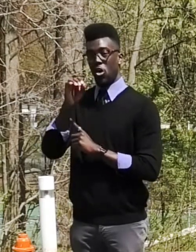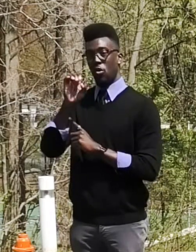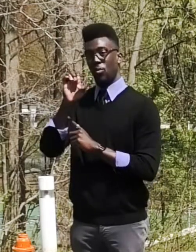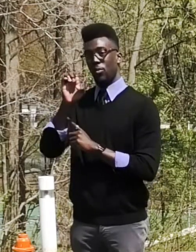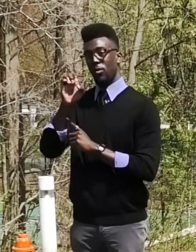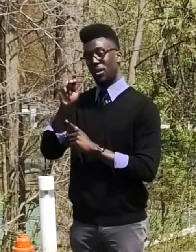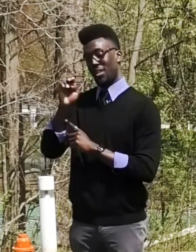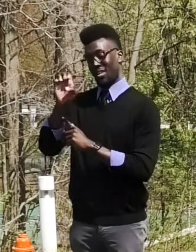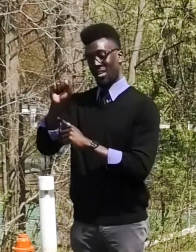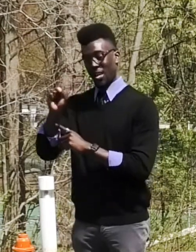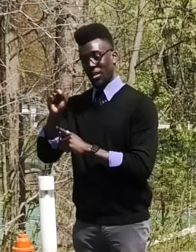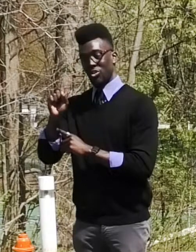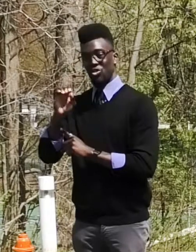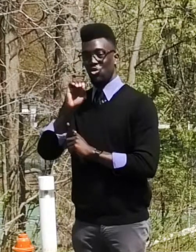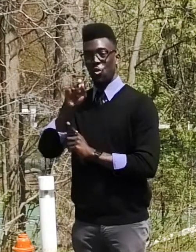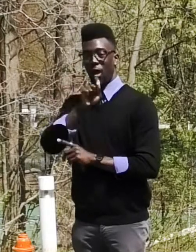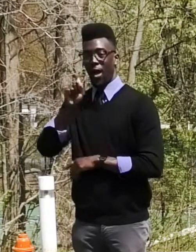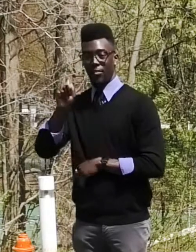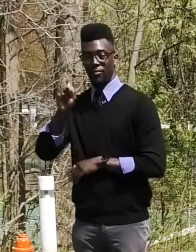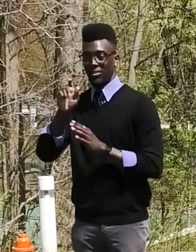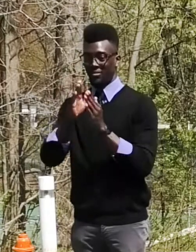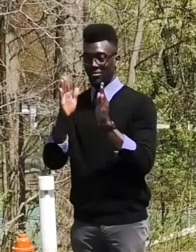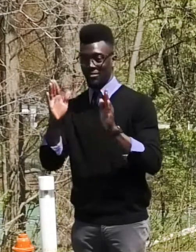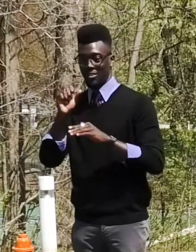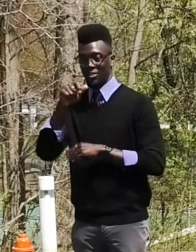hyphen, just a space.